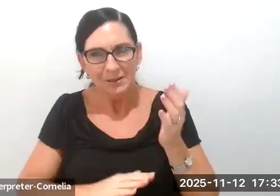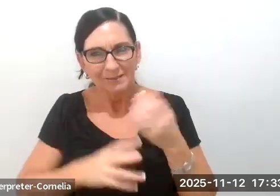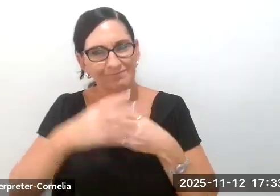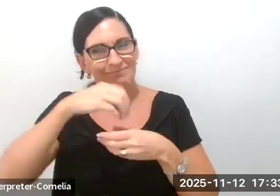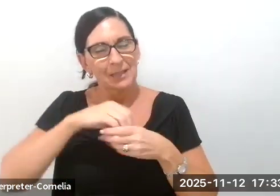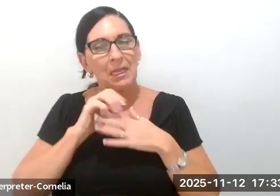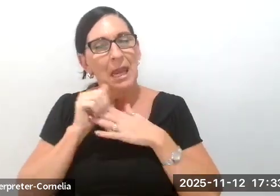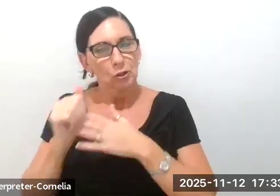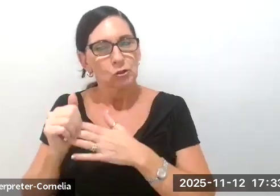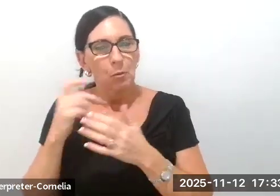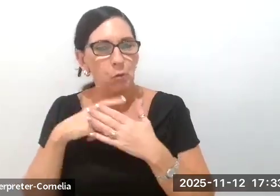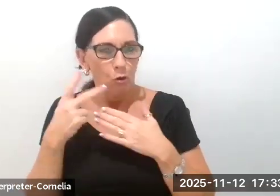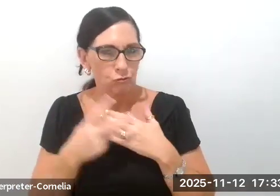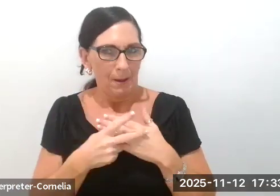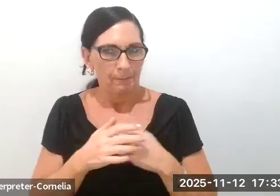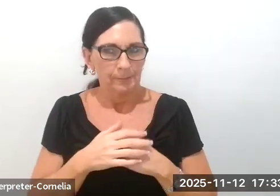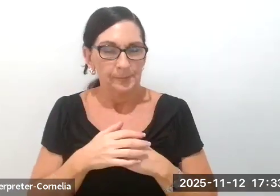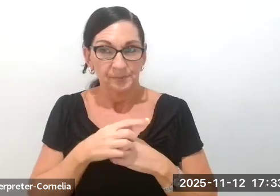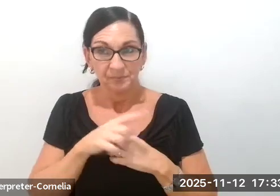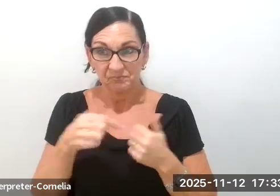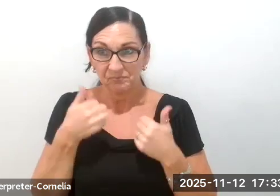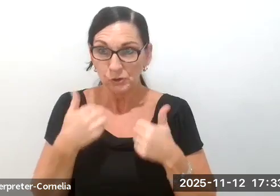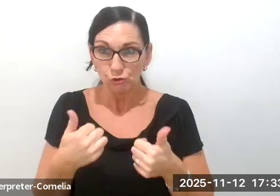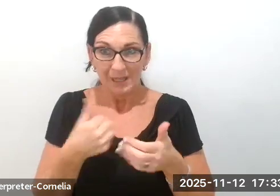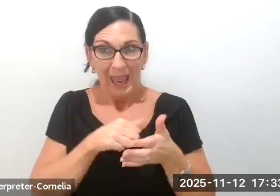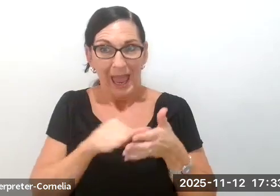program. Strong applications will